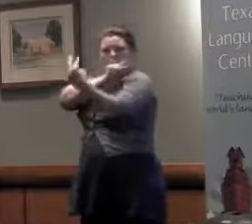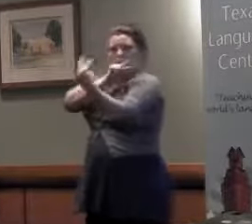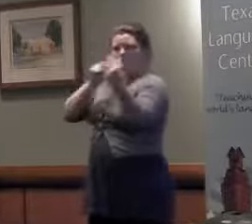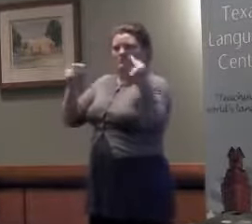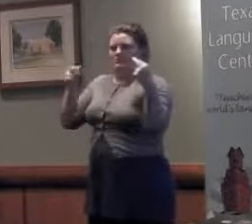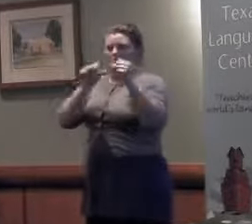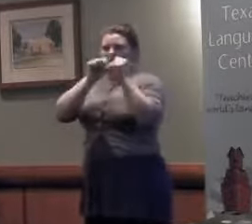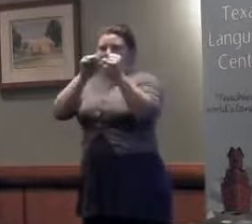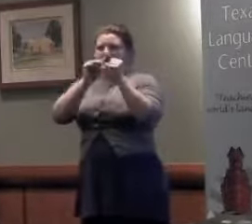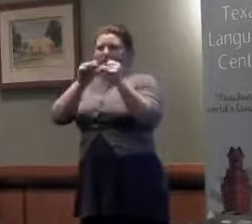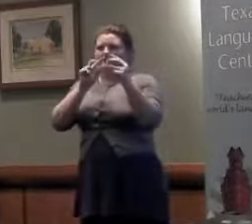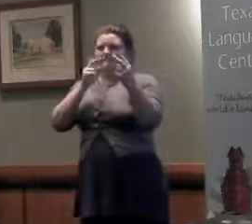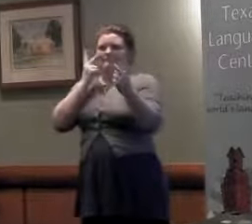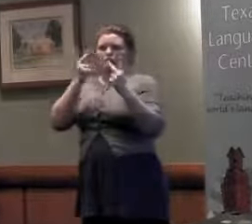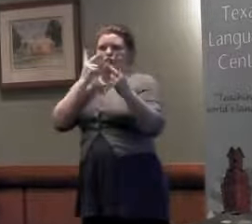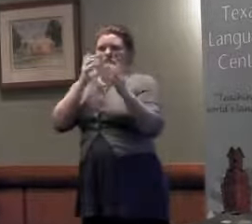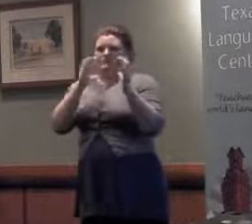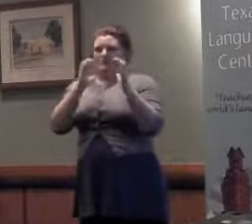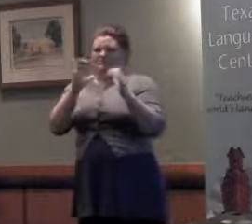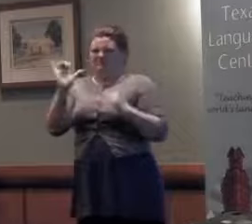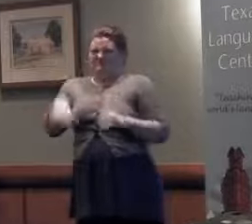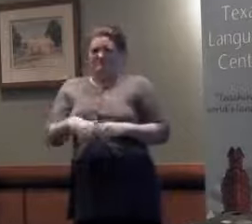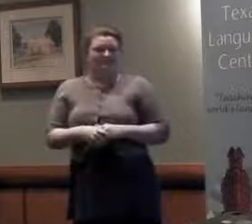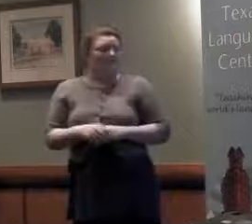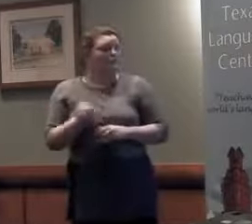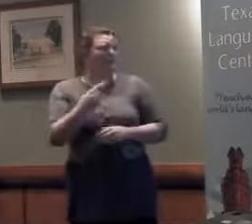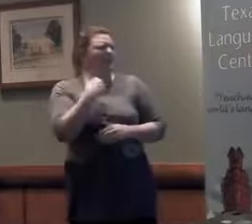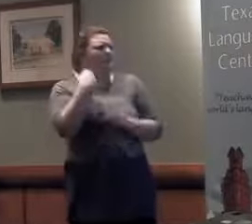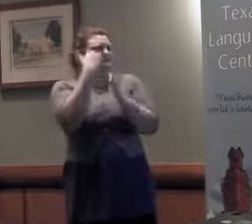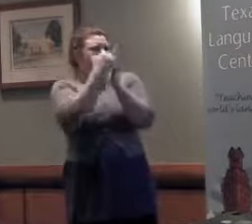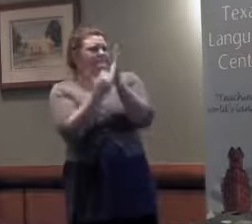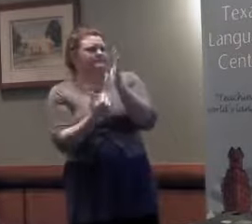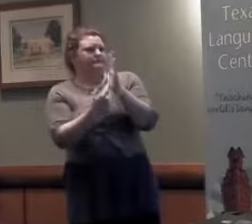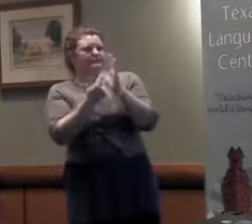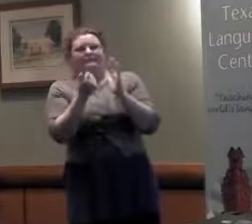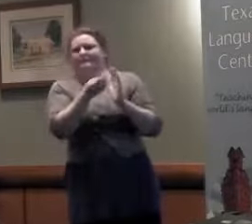communication. So I just listed a few of these